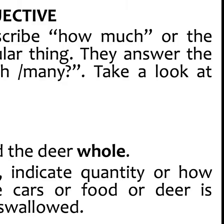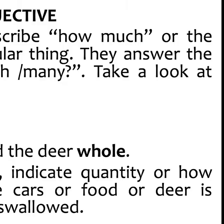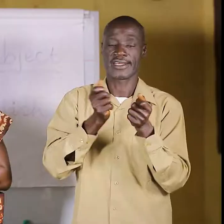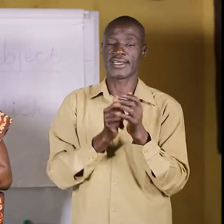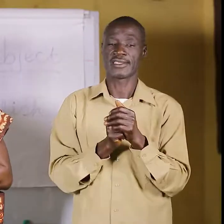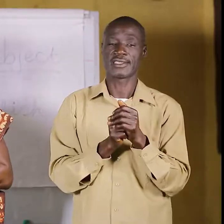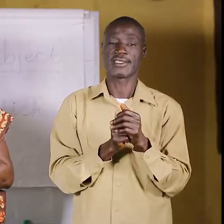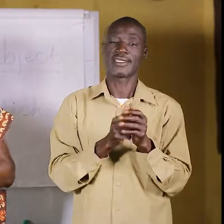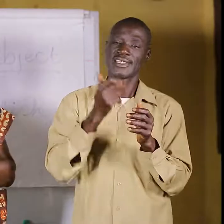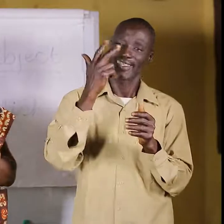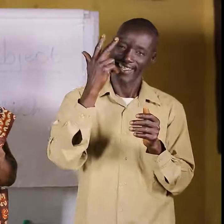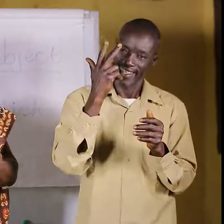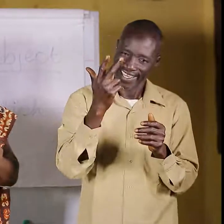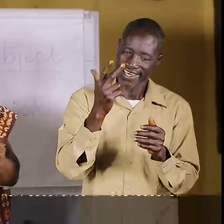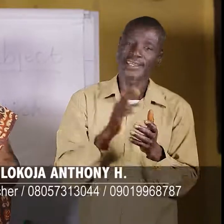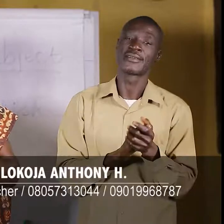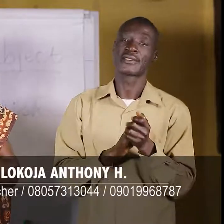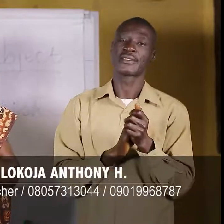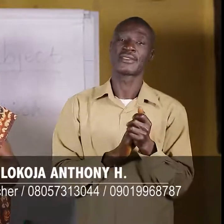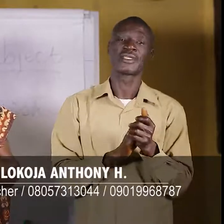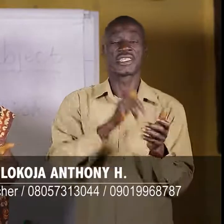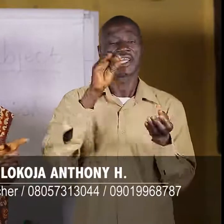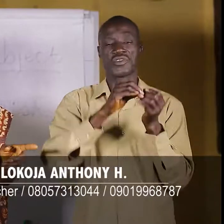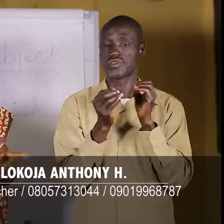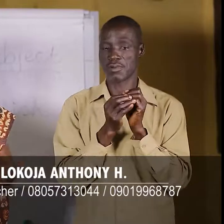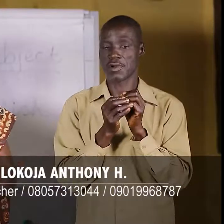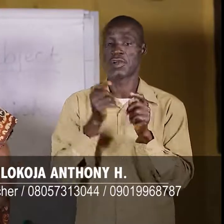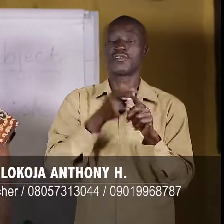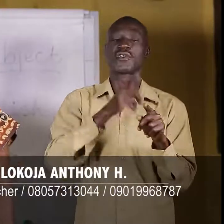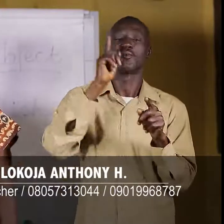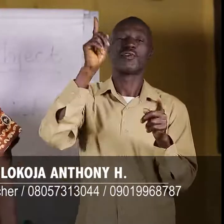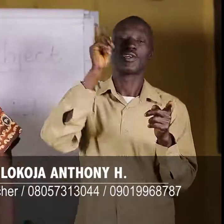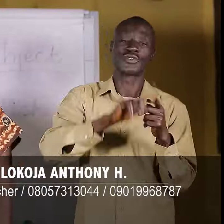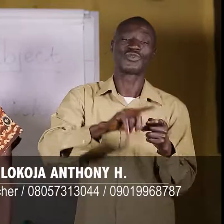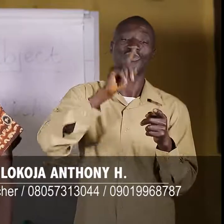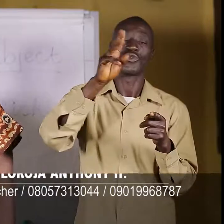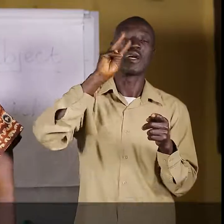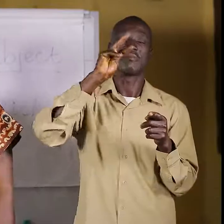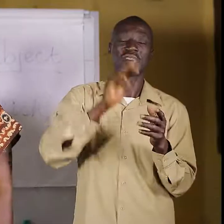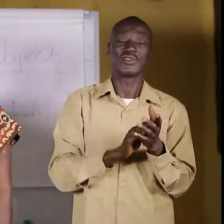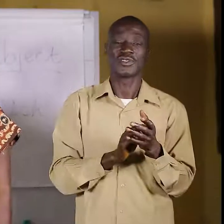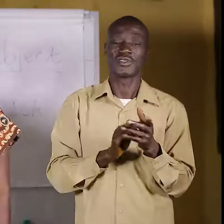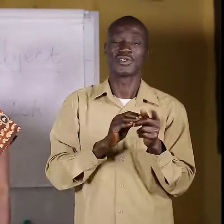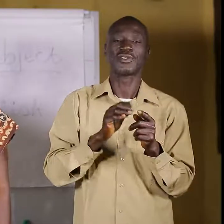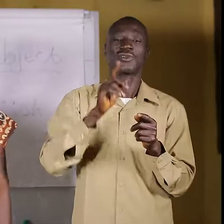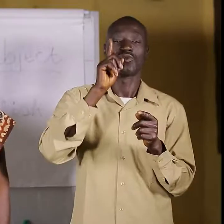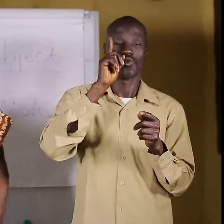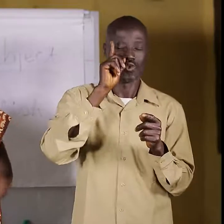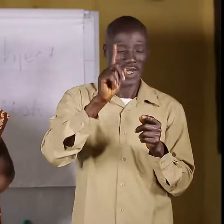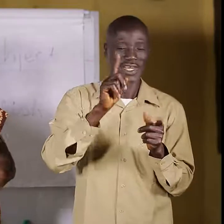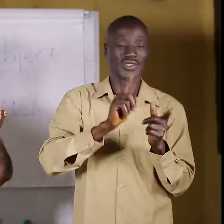cars. Now, any number you get from 1 to 1